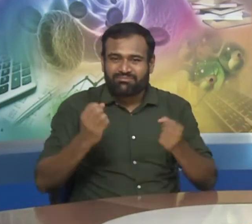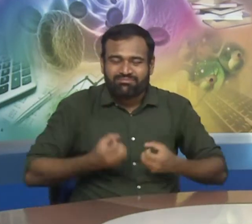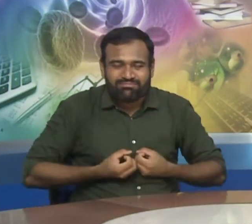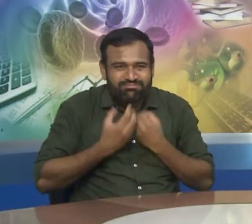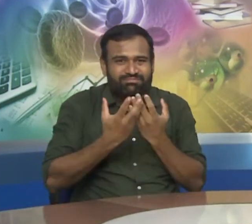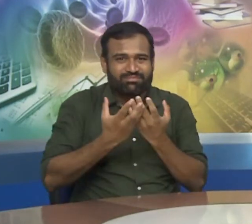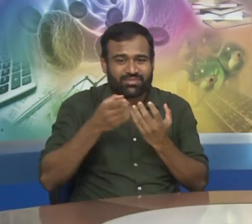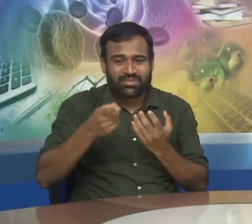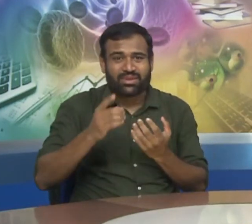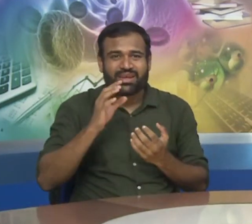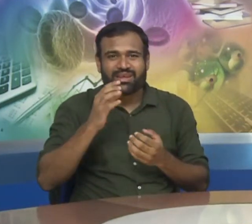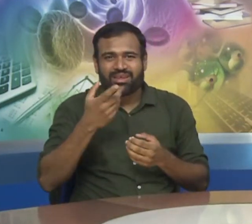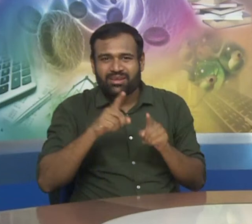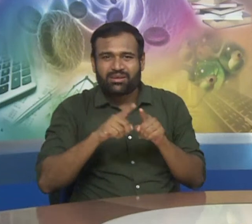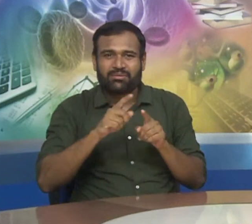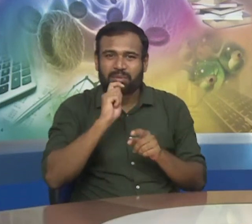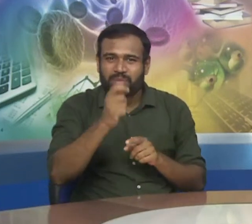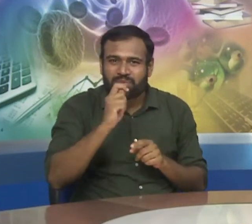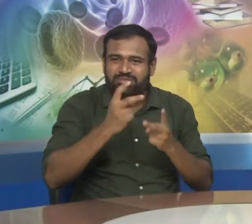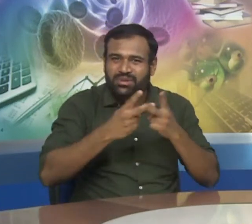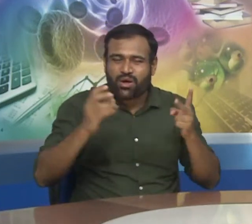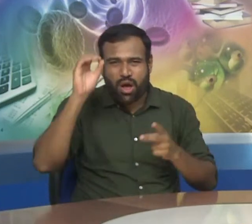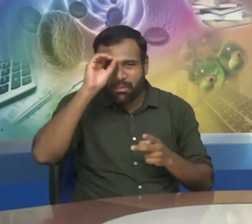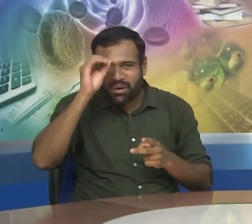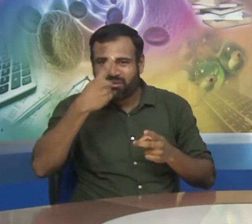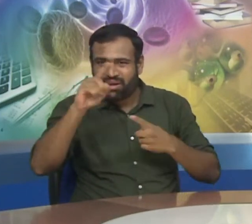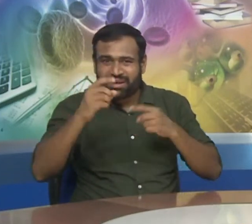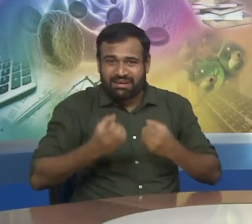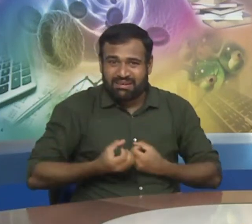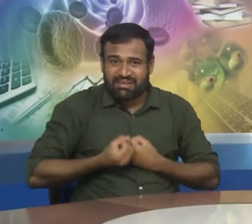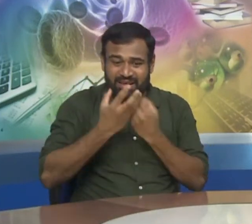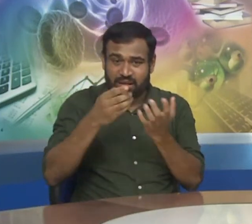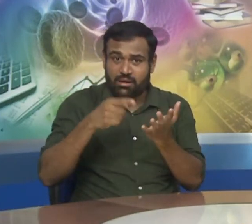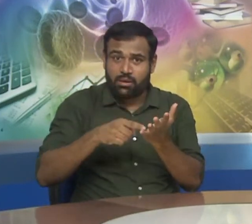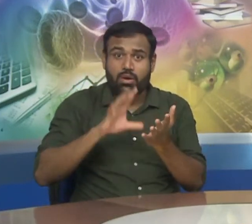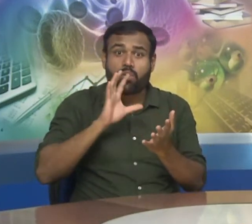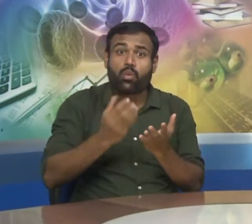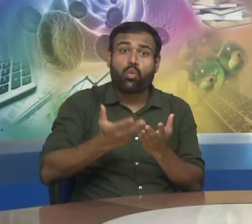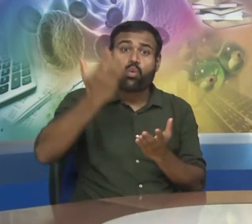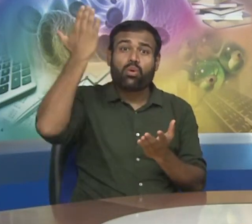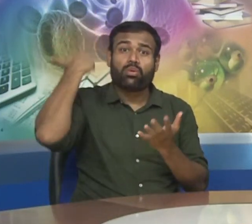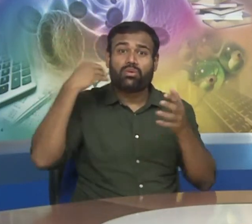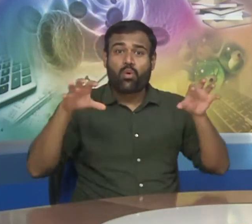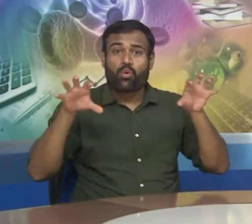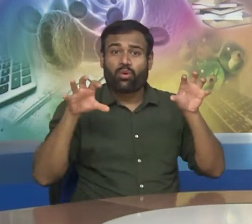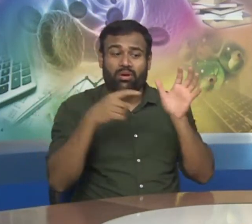But the freedom of press was not mentioned in the Constitution.